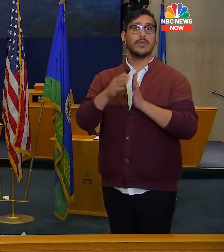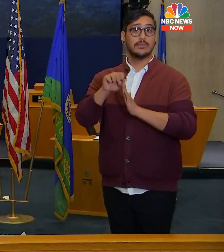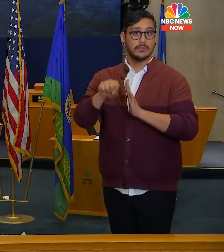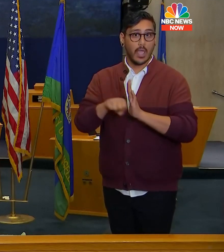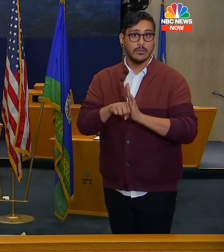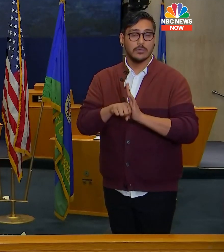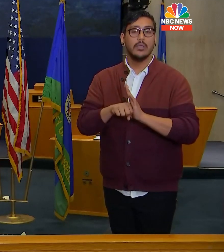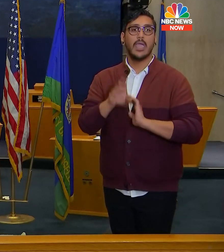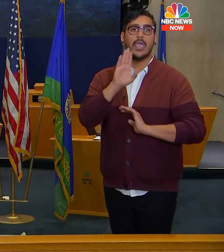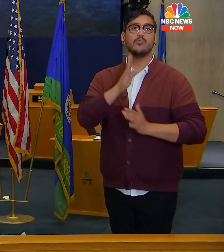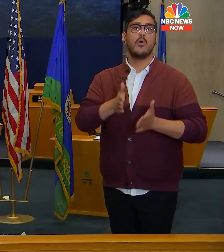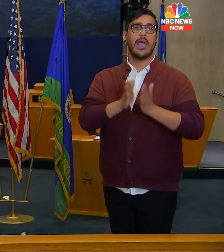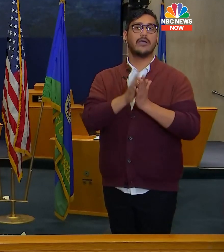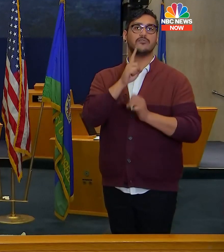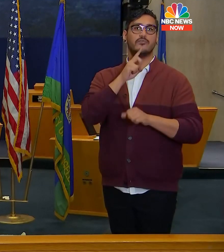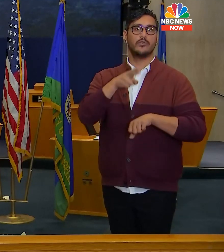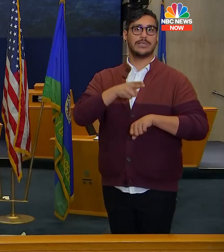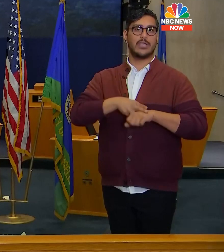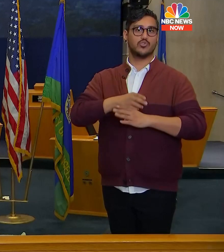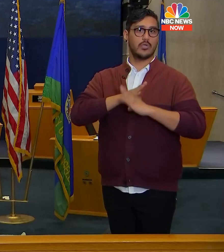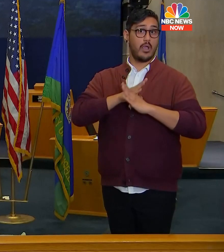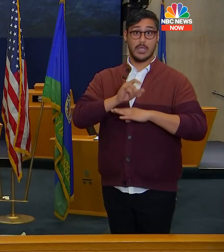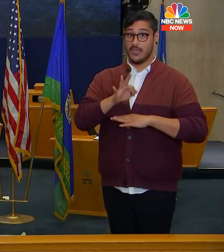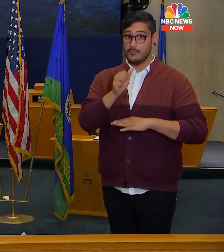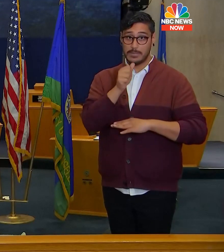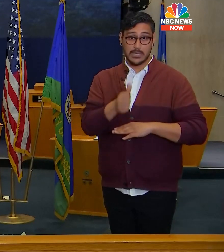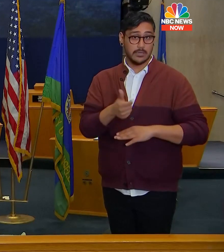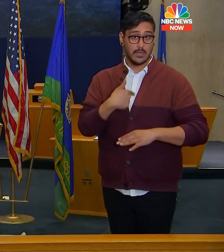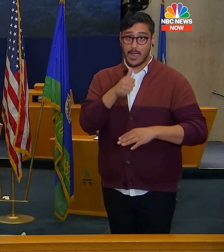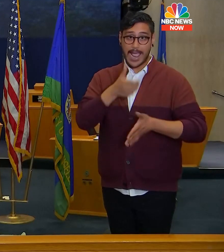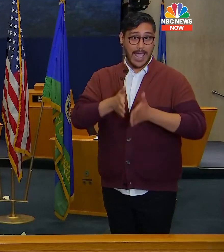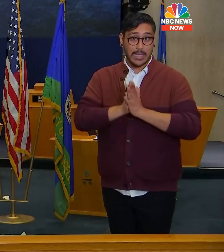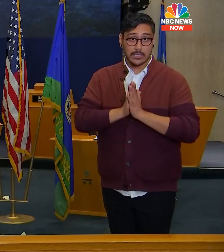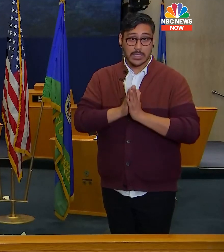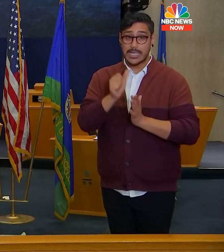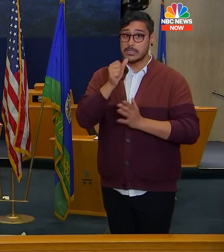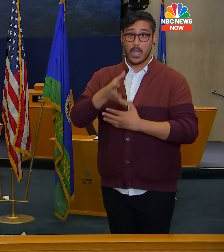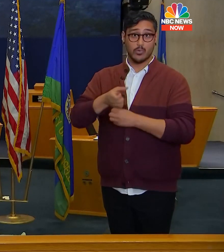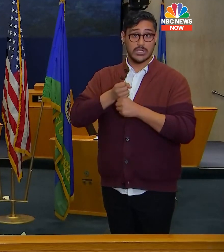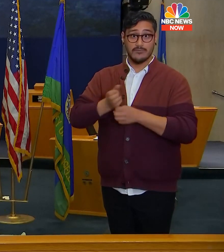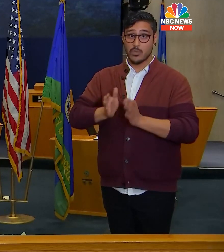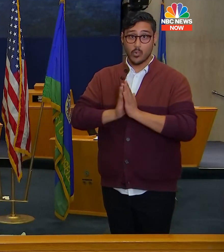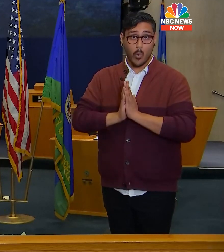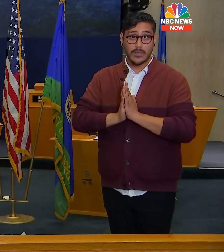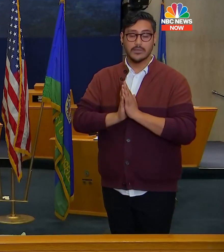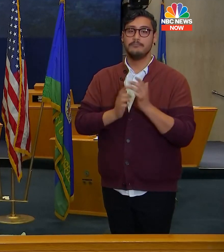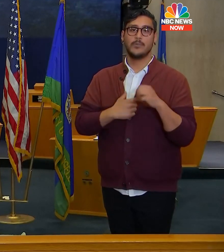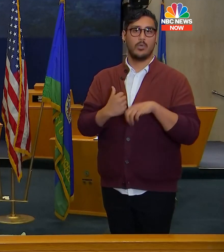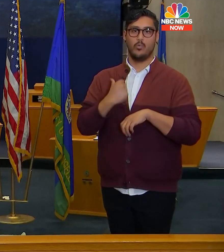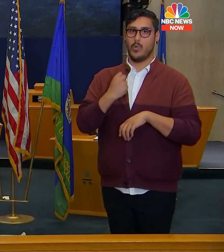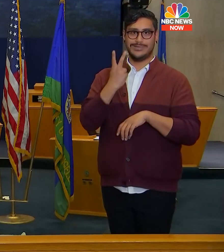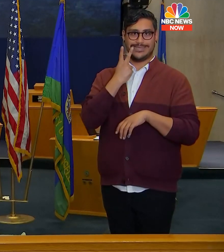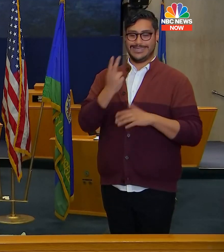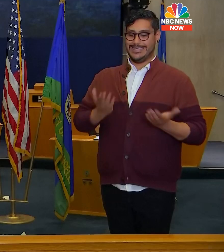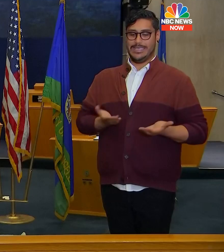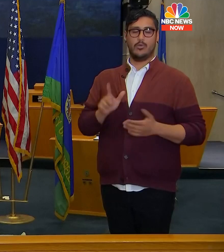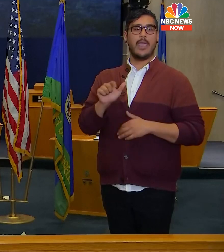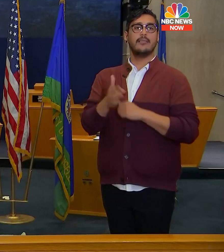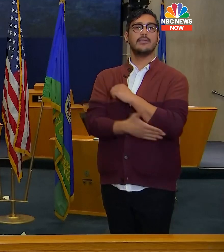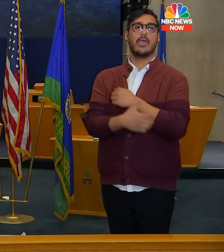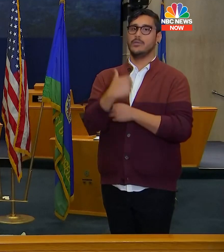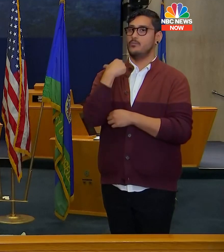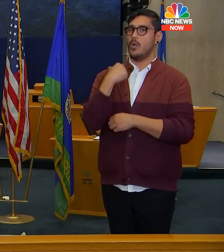ask for the National Guard resources. If I don't ask for it and I don't get the request locally, we are not going to see them here in Los Angeles County.